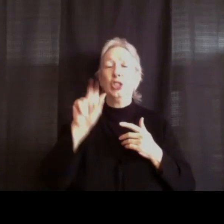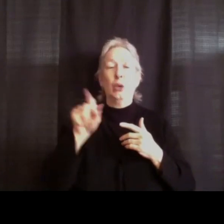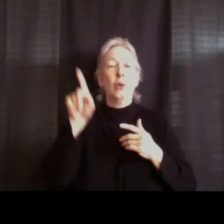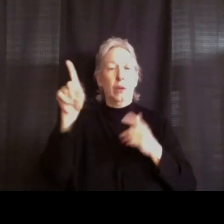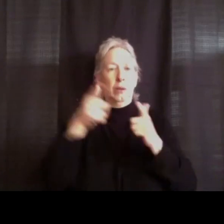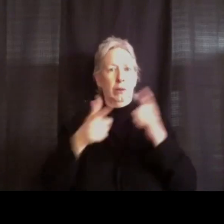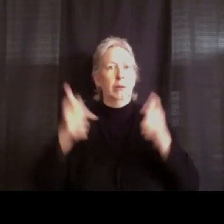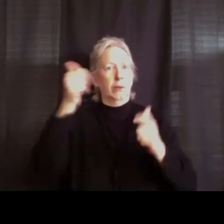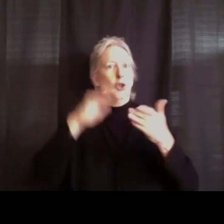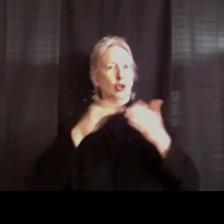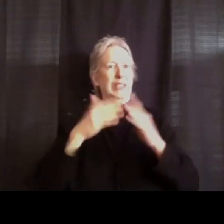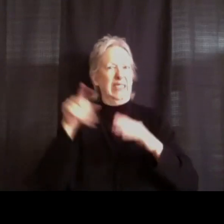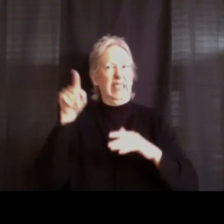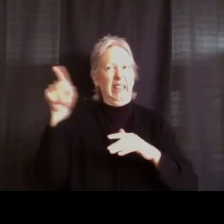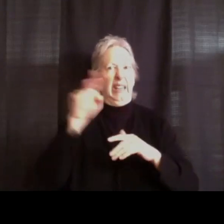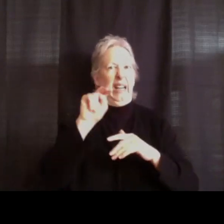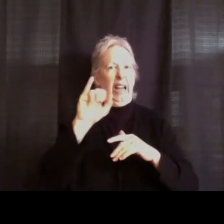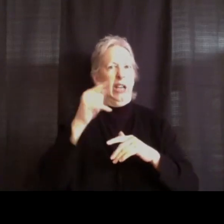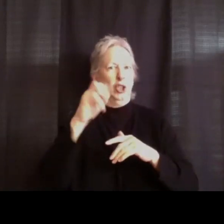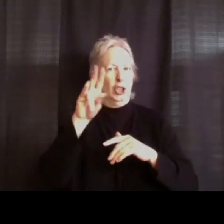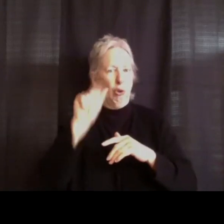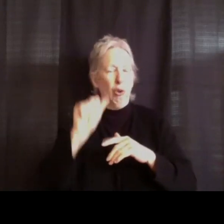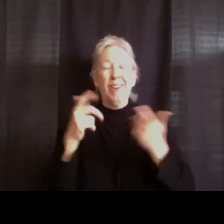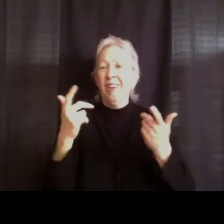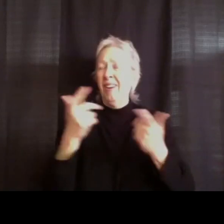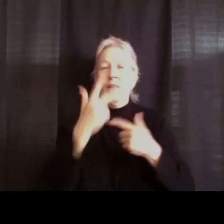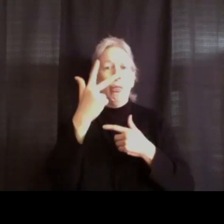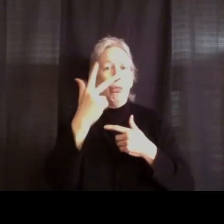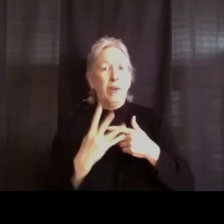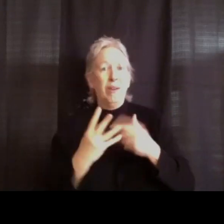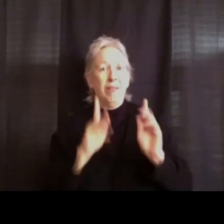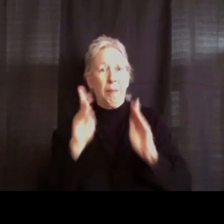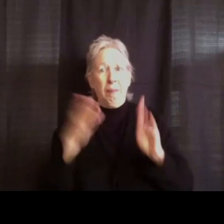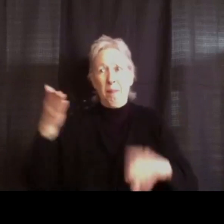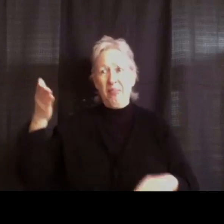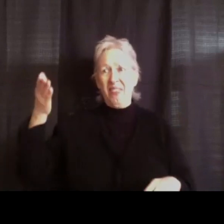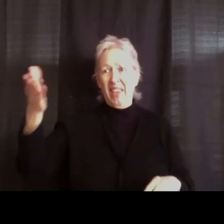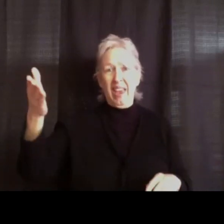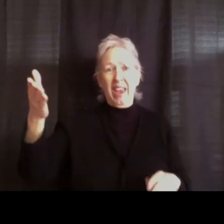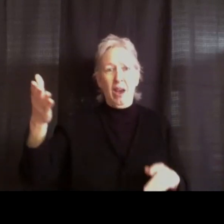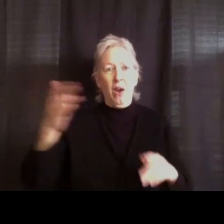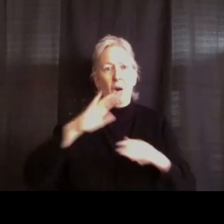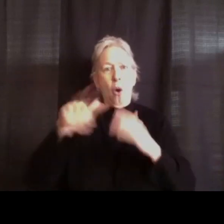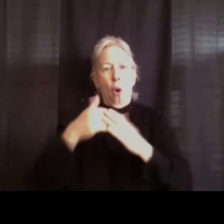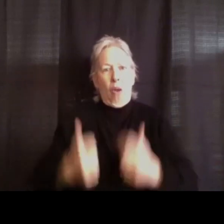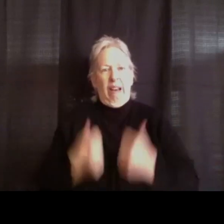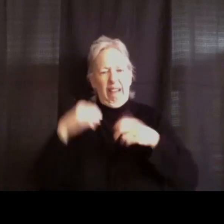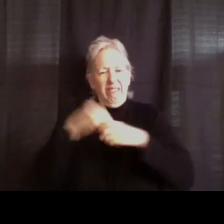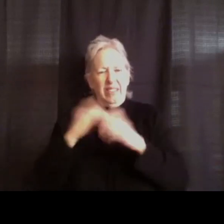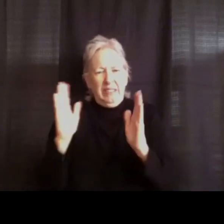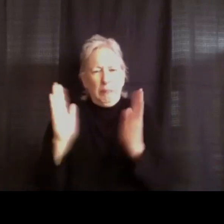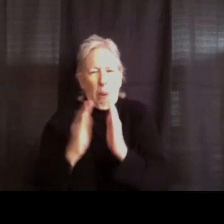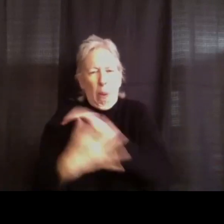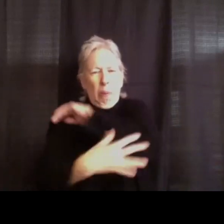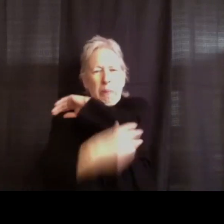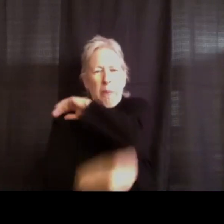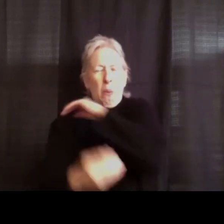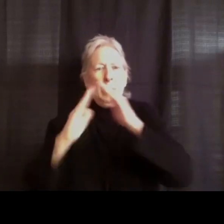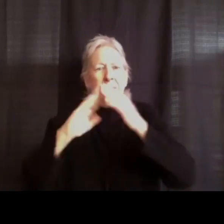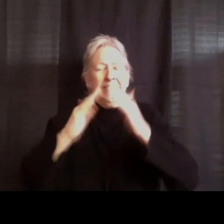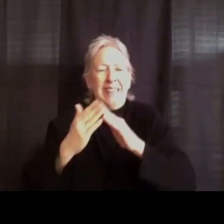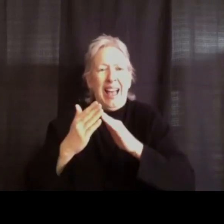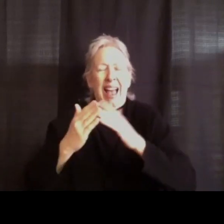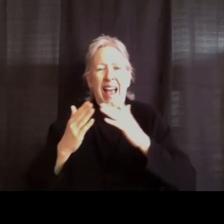the 26 million people live in one of the city's crowded shanty towns, many living hand to